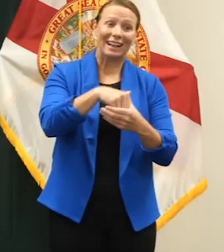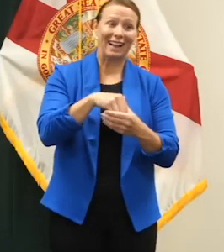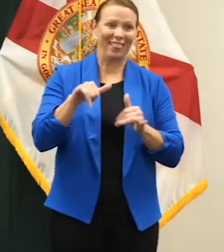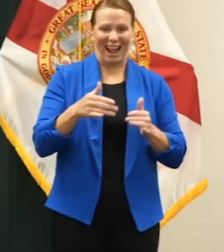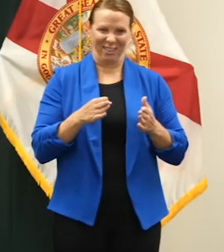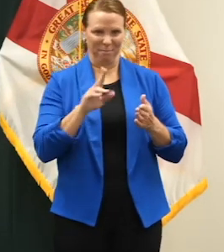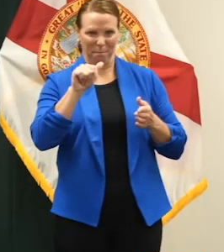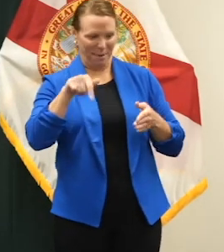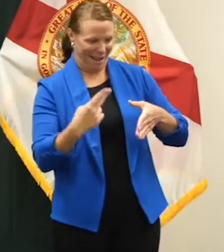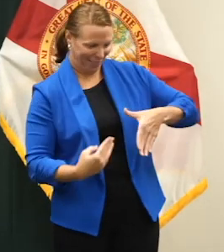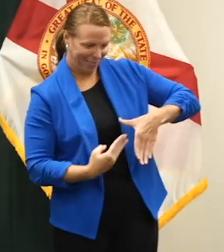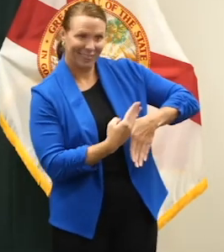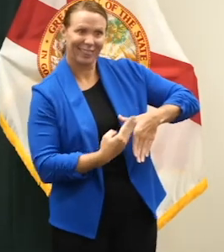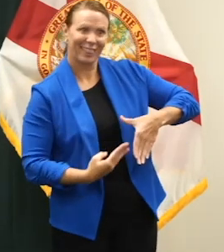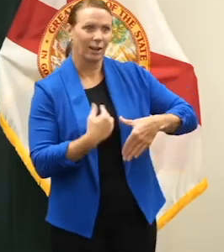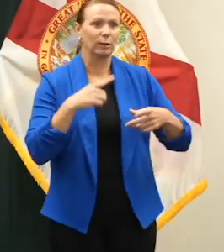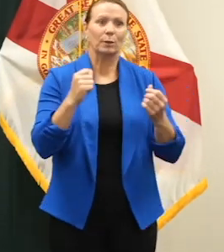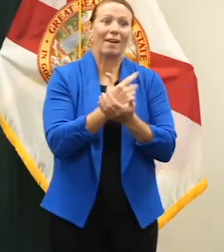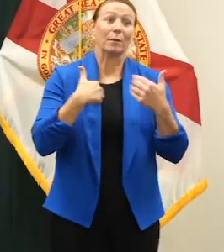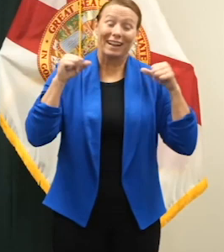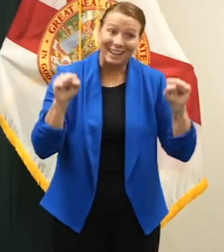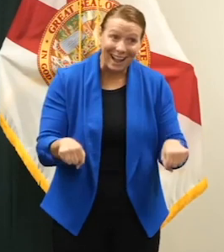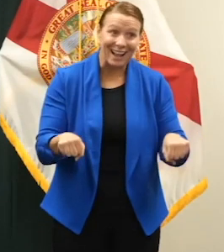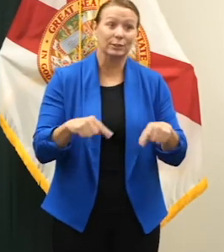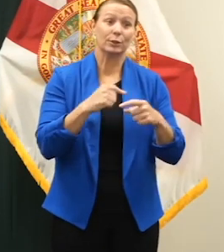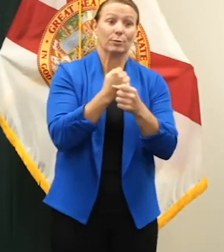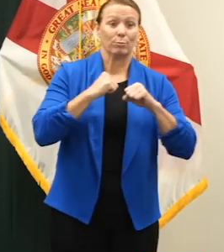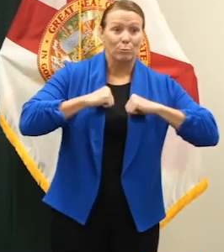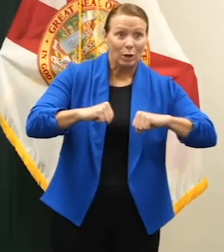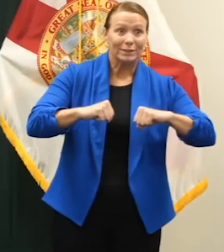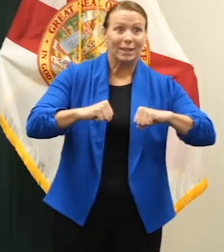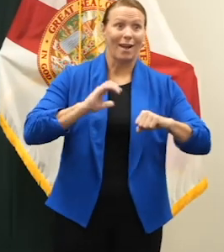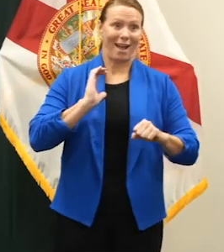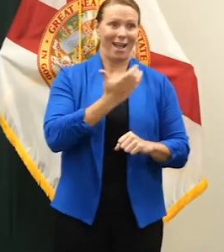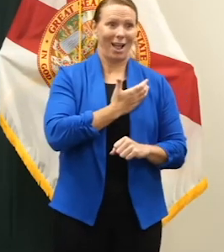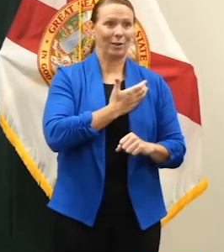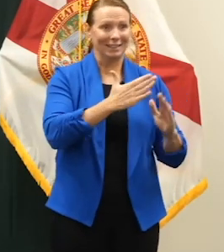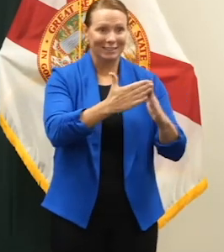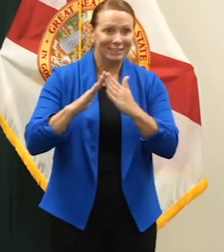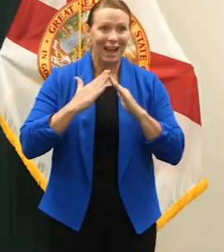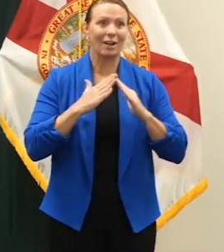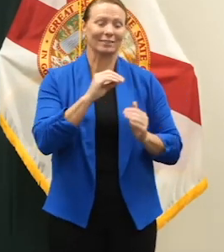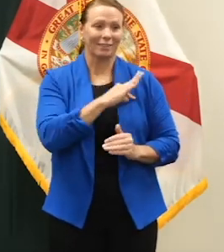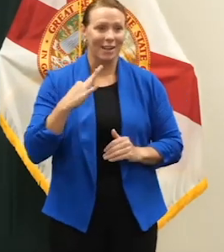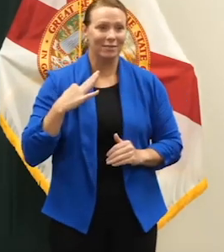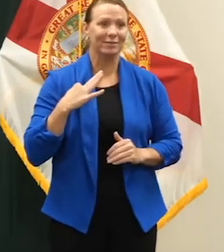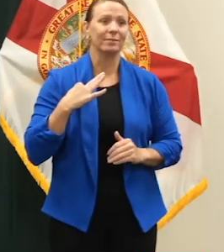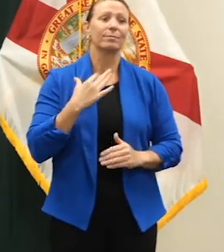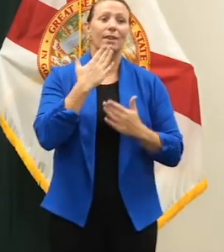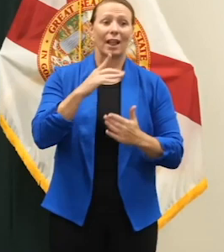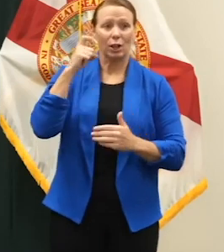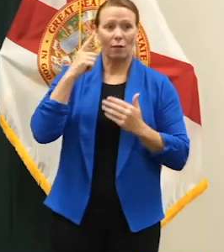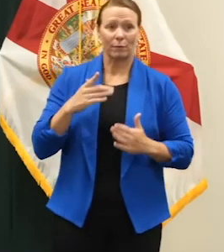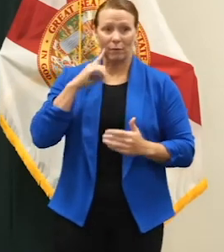everything we can to protect our county and our citizens and our resources here. So thank you, Governor. We appreciate you and thank you for all you do.